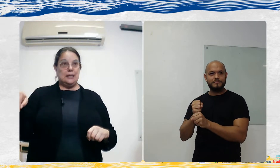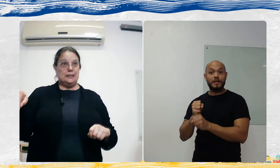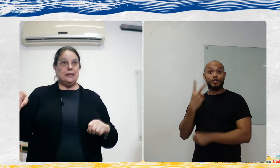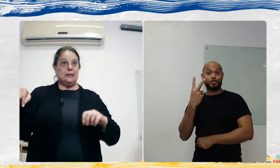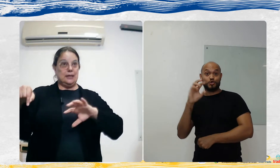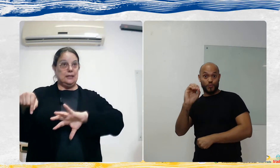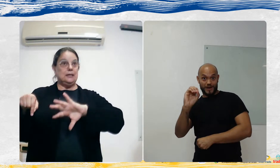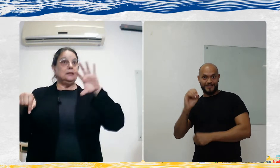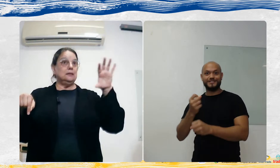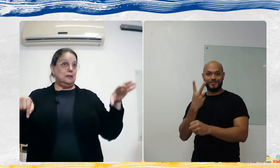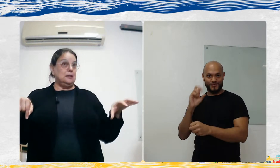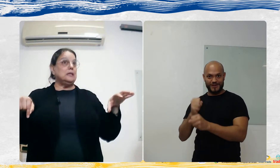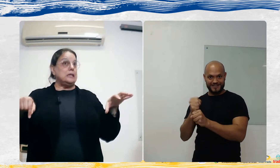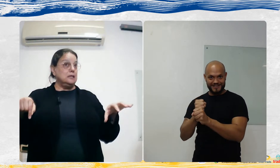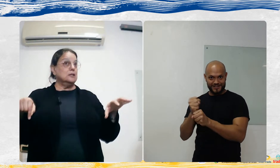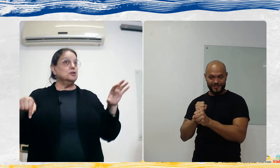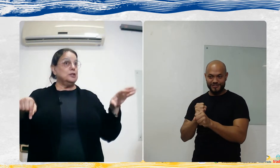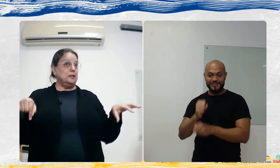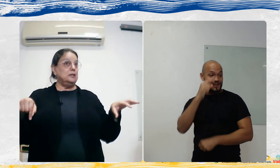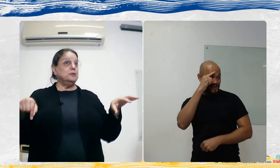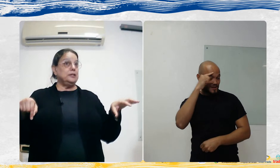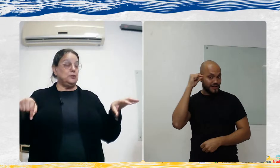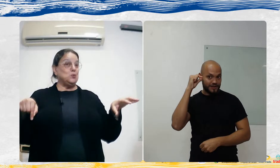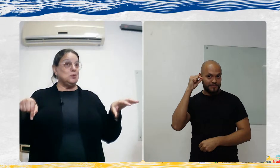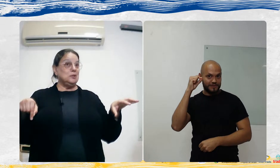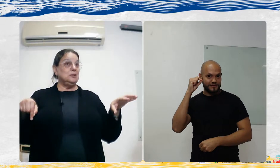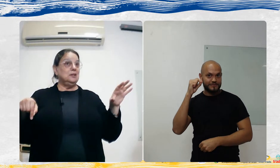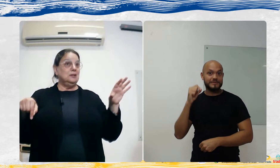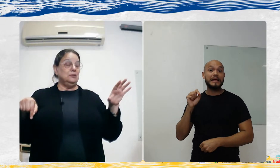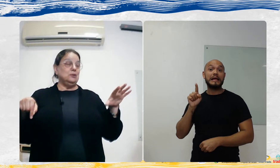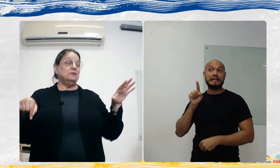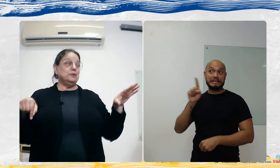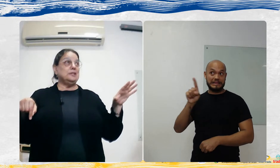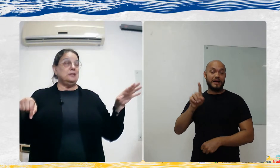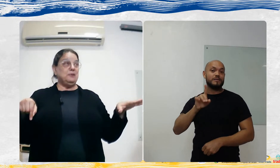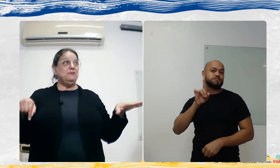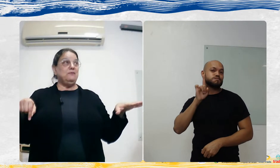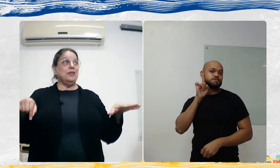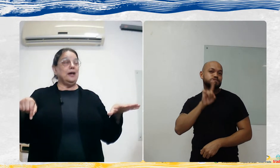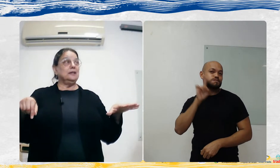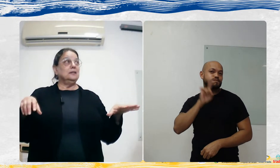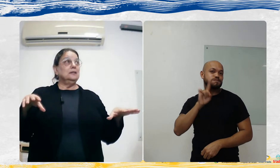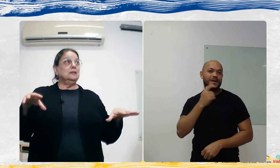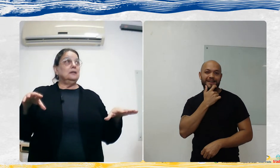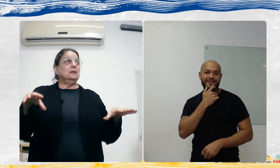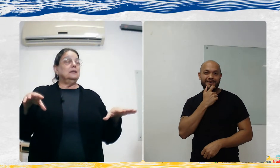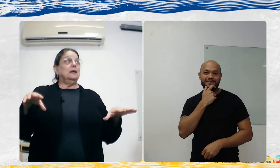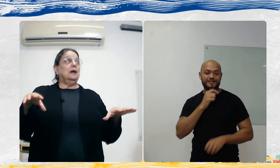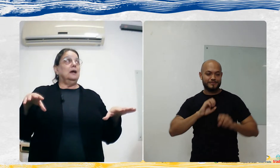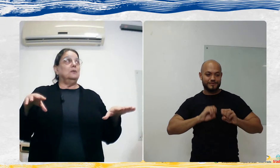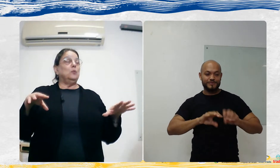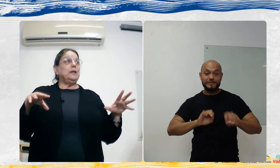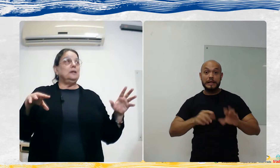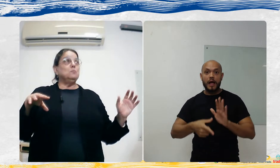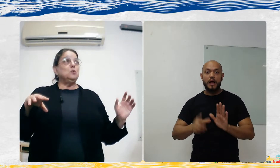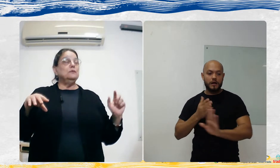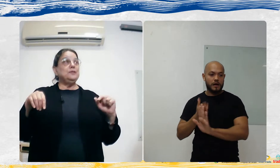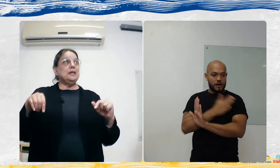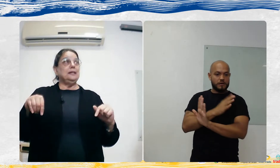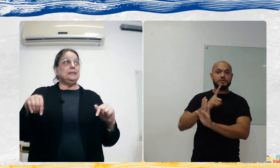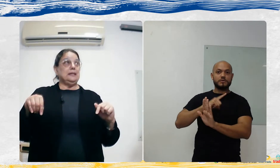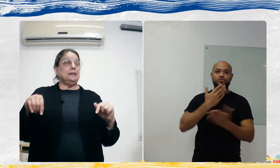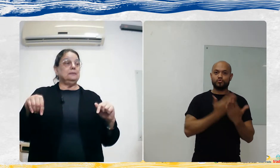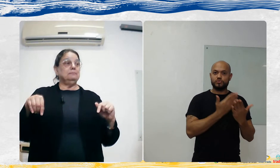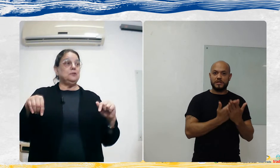at Gallaudet, and then in English at a hearing school university before that. And when I moved